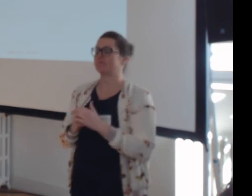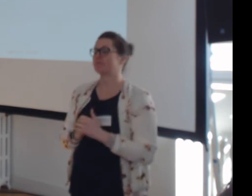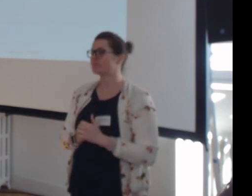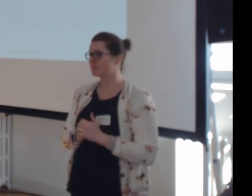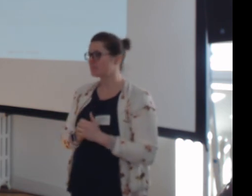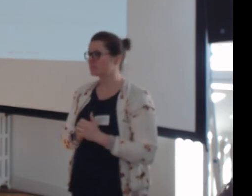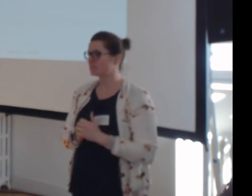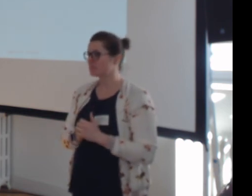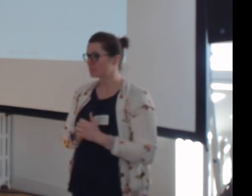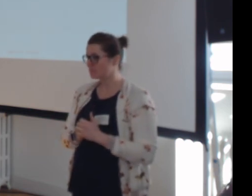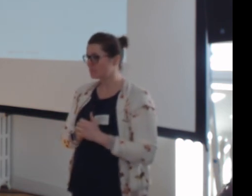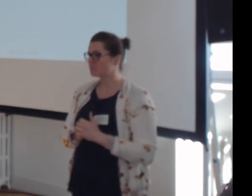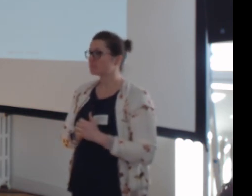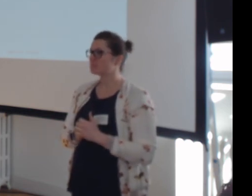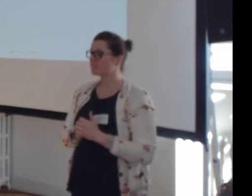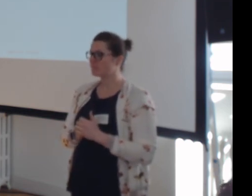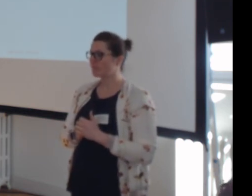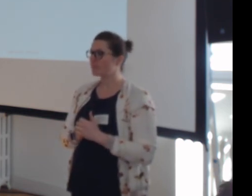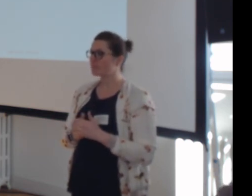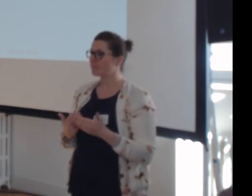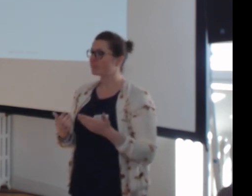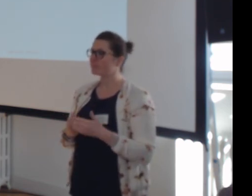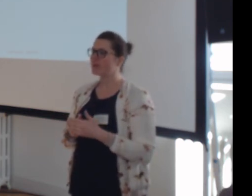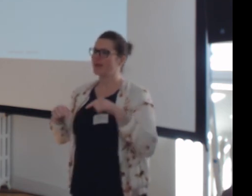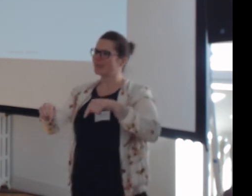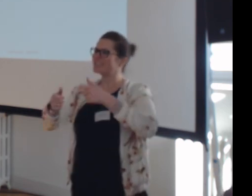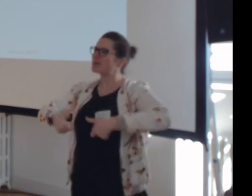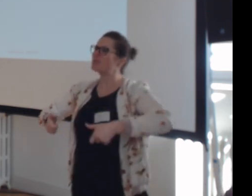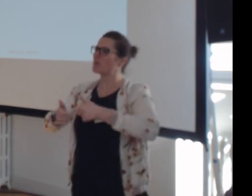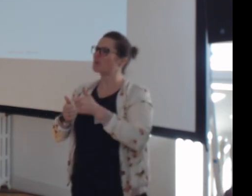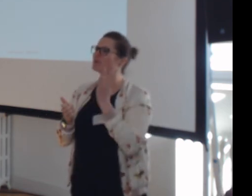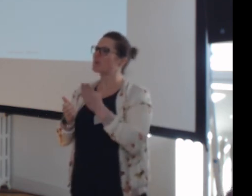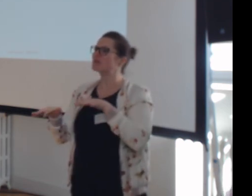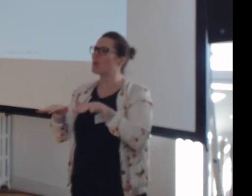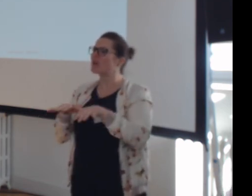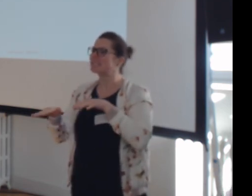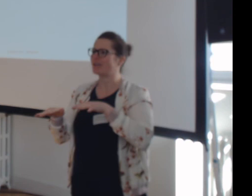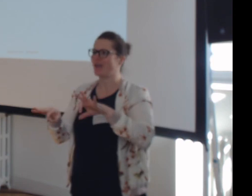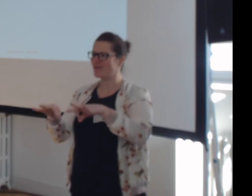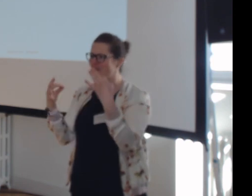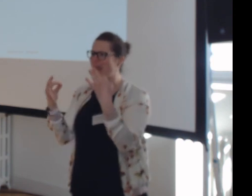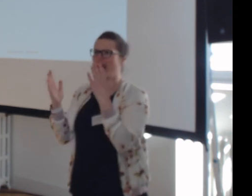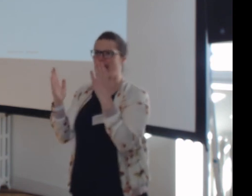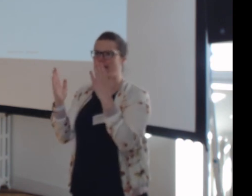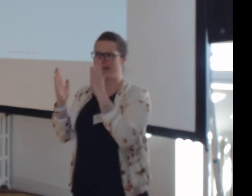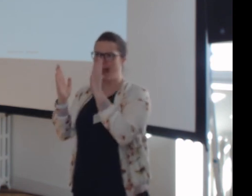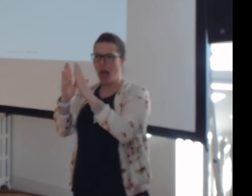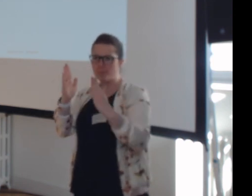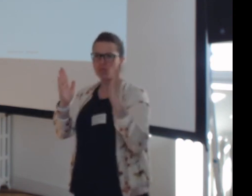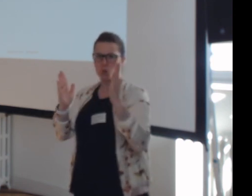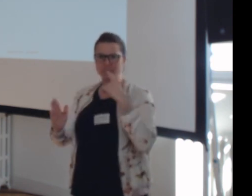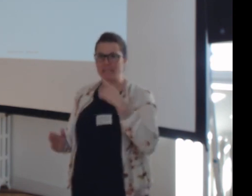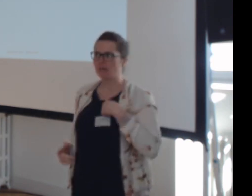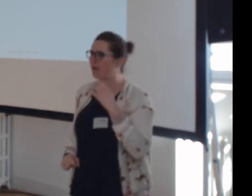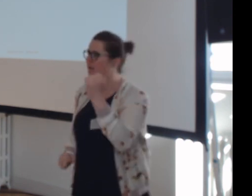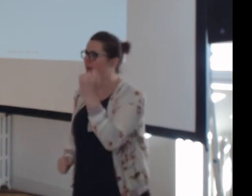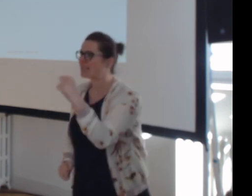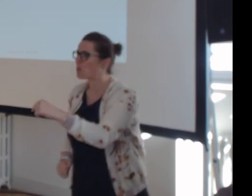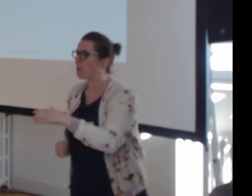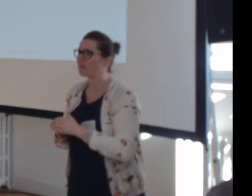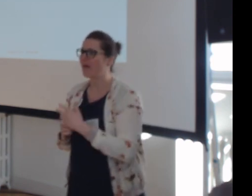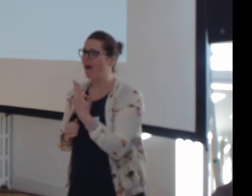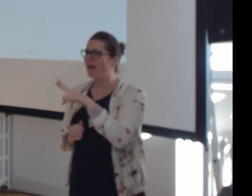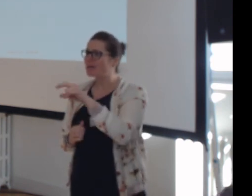also, when we were organizing the symposium, there were a lot of libraries who told me, I can't make it on